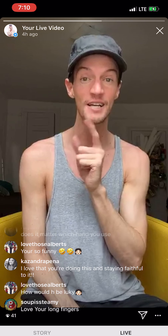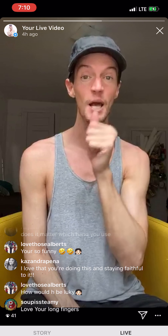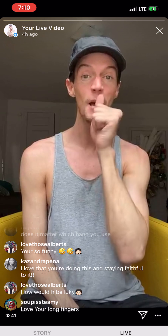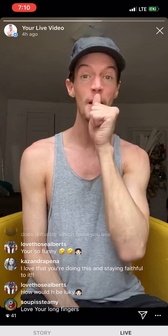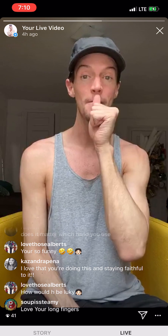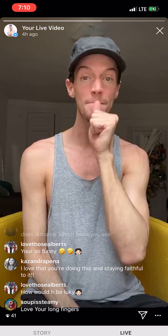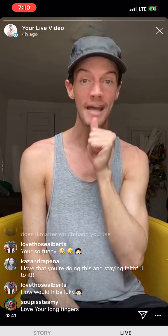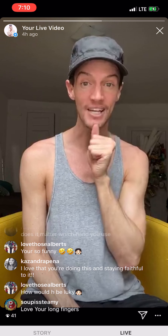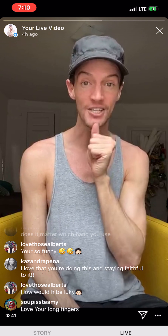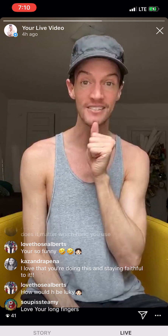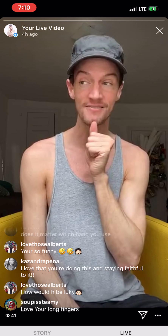Patient.